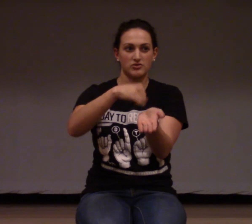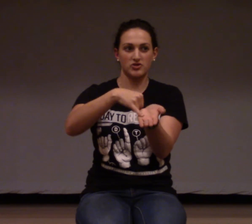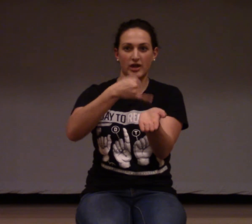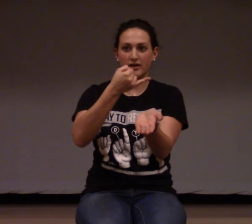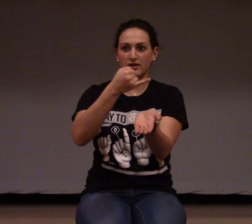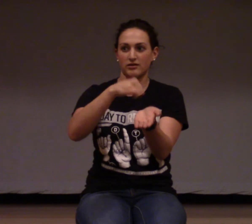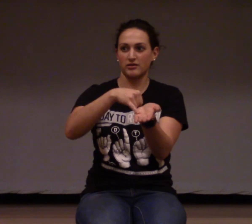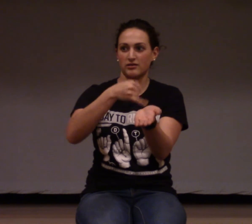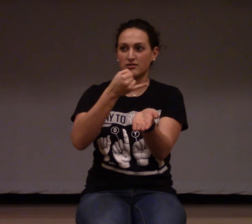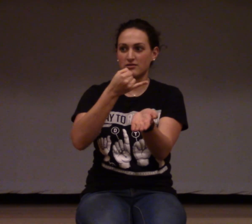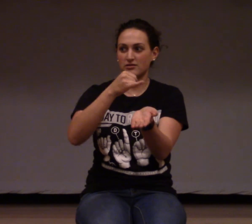Jelly.